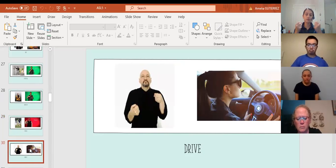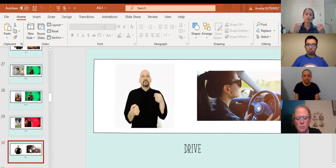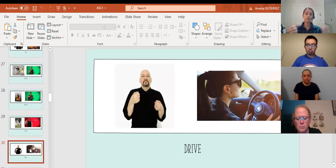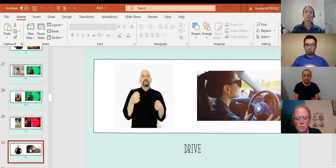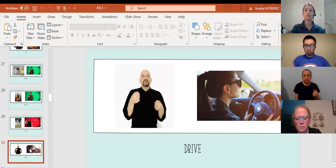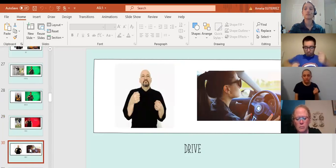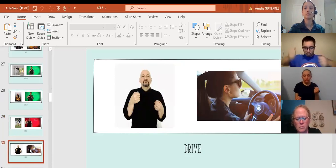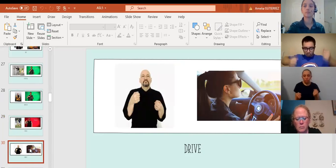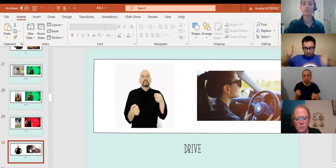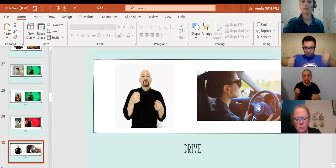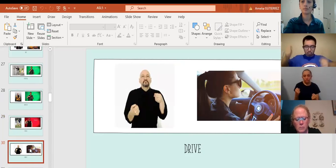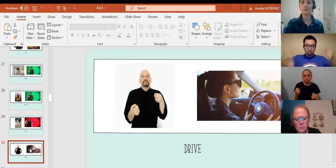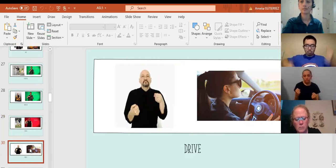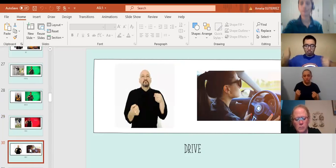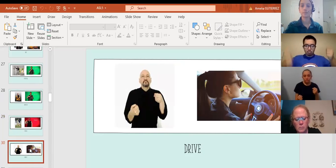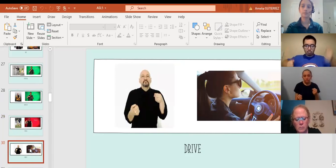Drive.